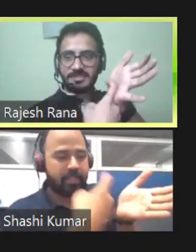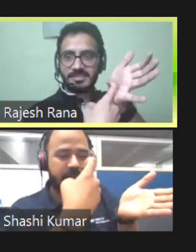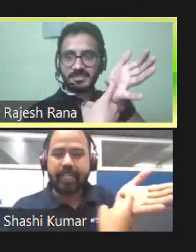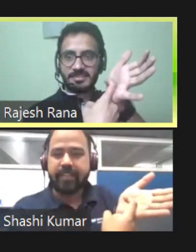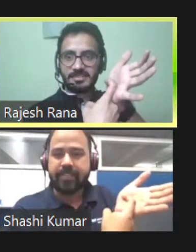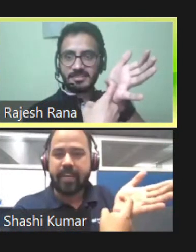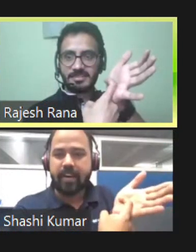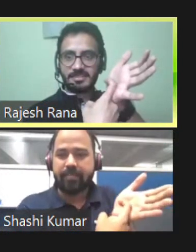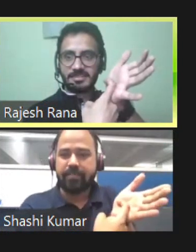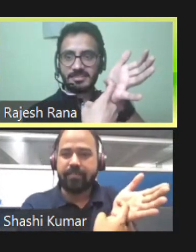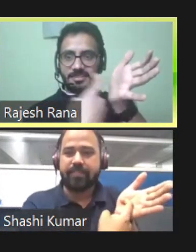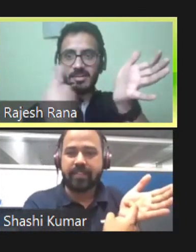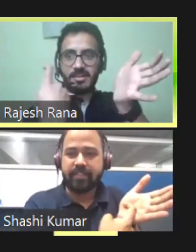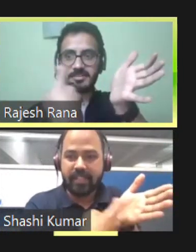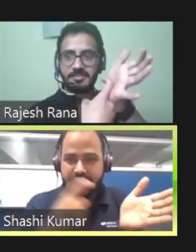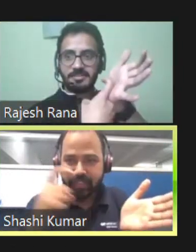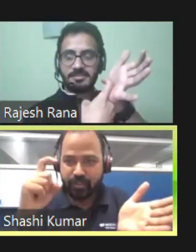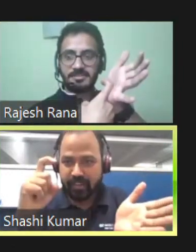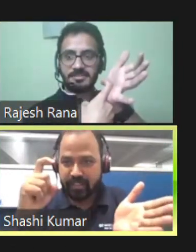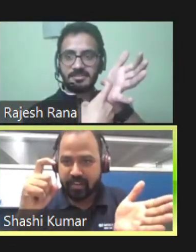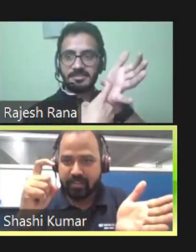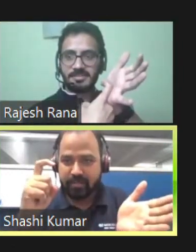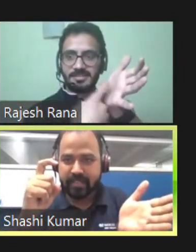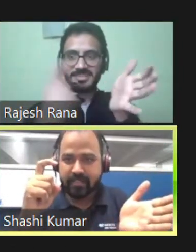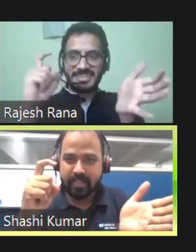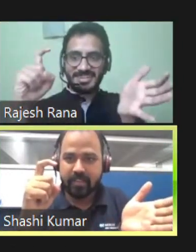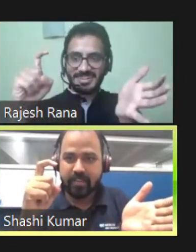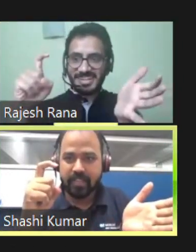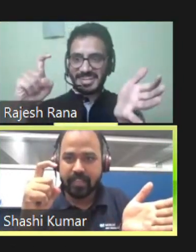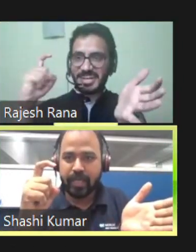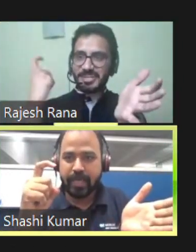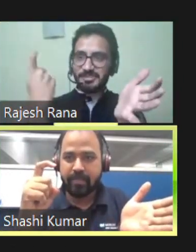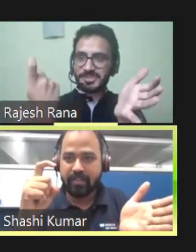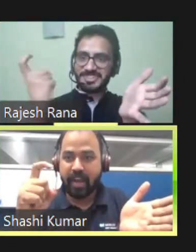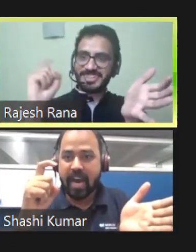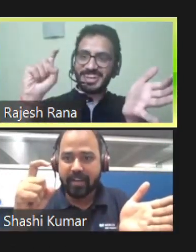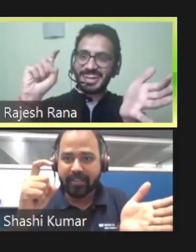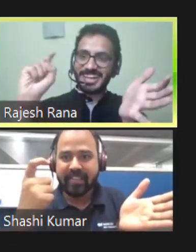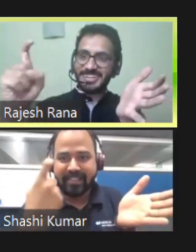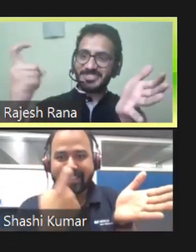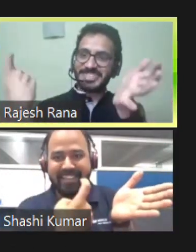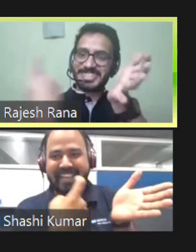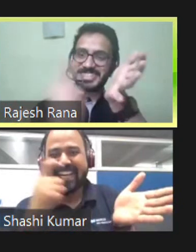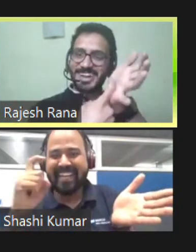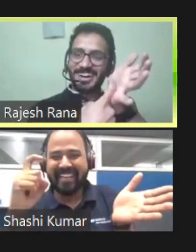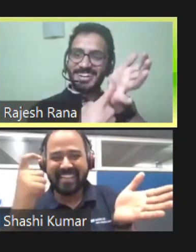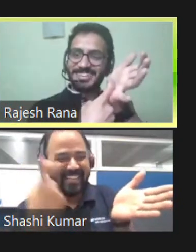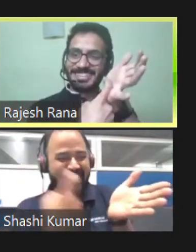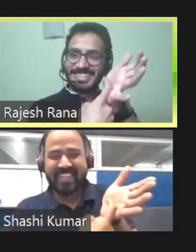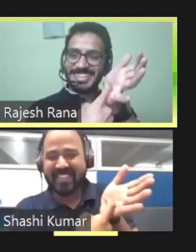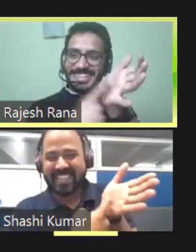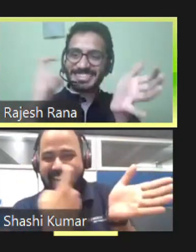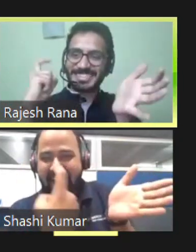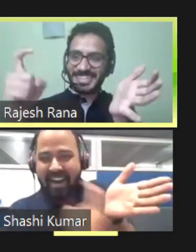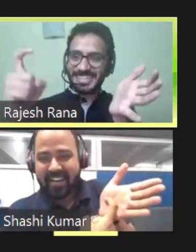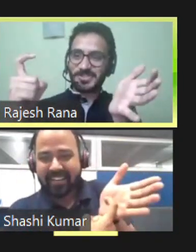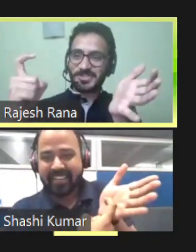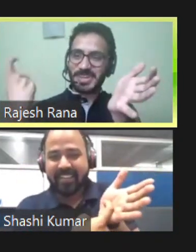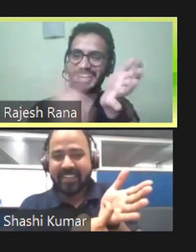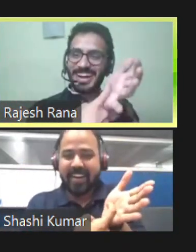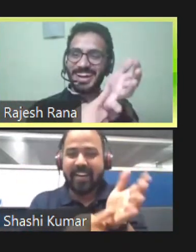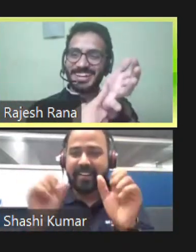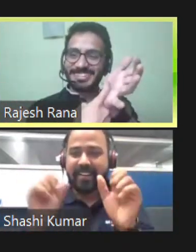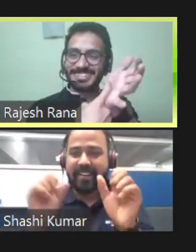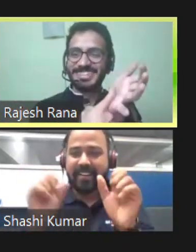put it up like this. R. Okay. Rajesh, you have this alphabet. Right. I love this. I love this. It's R. It's